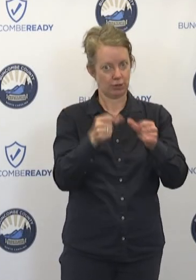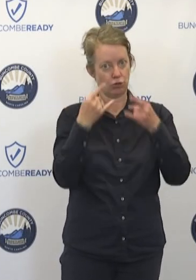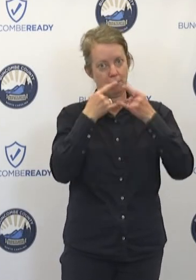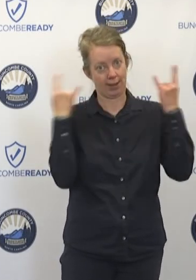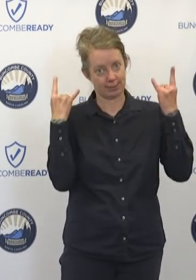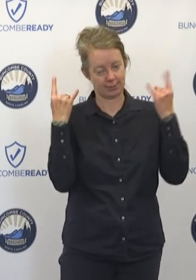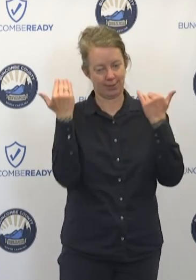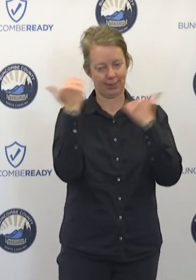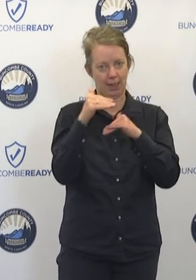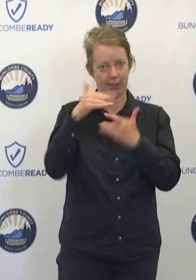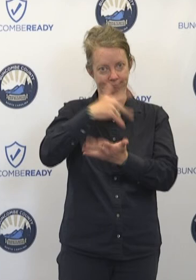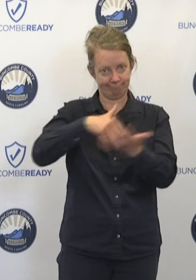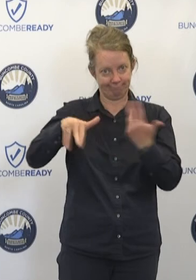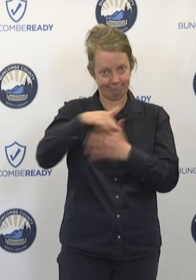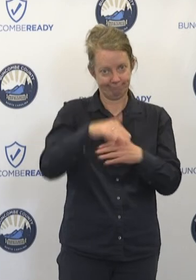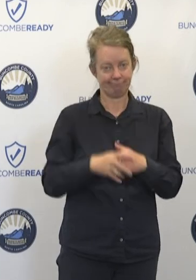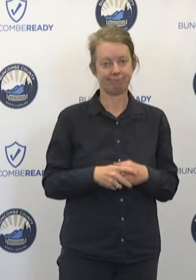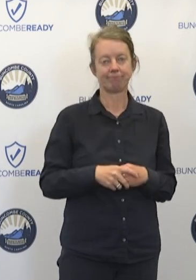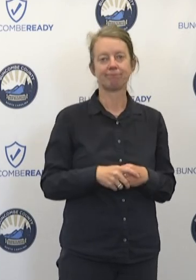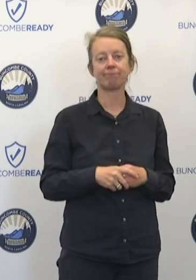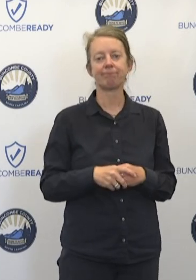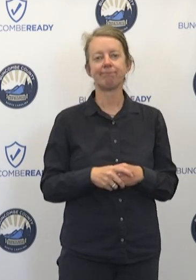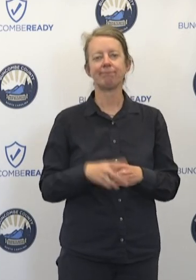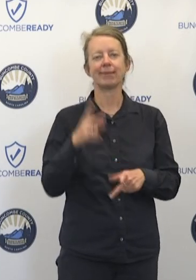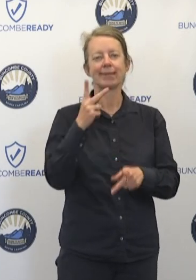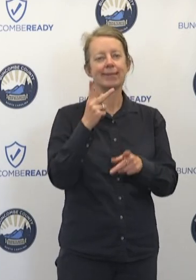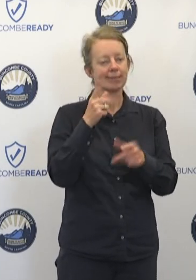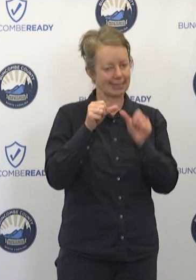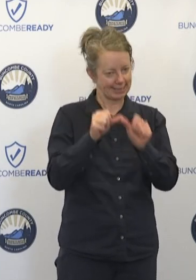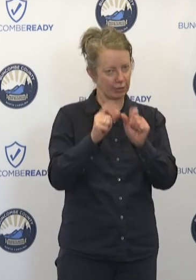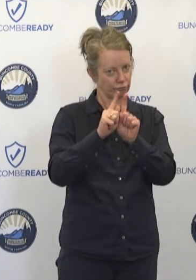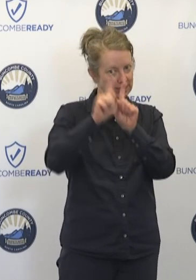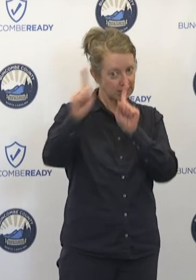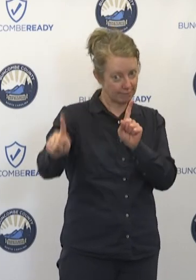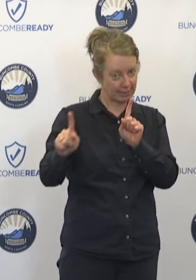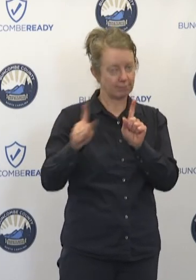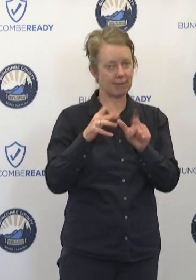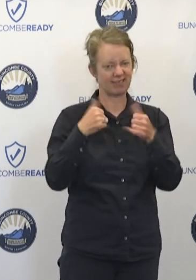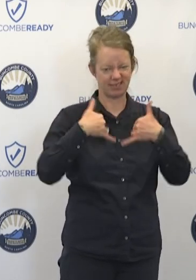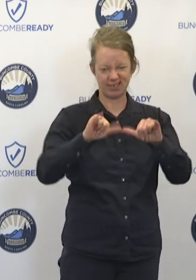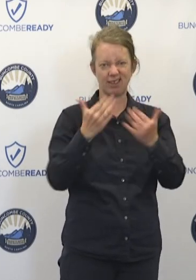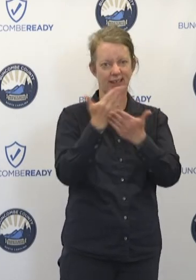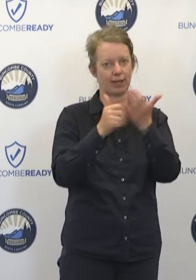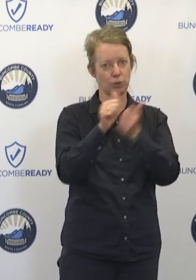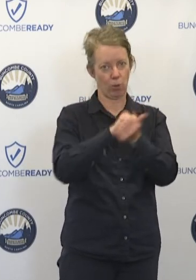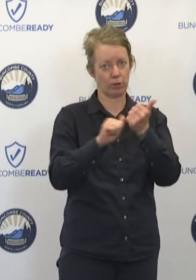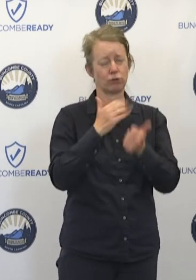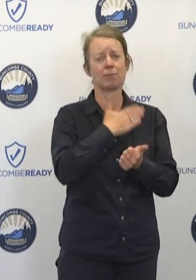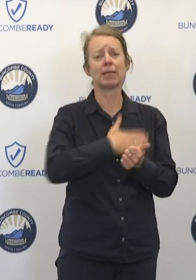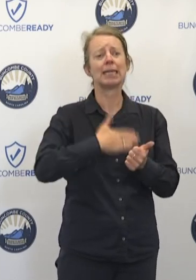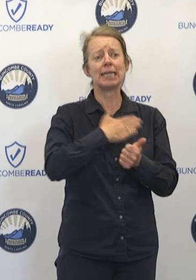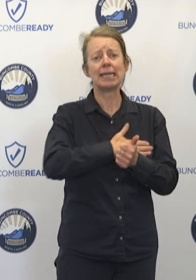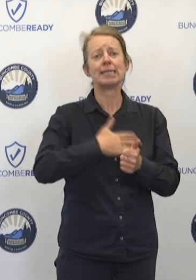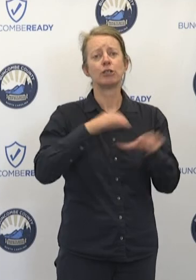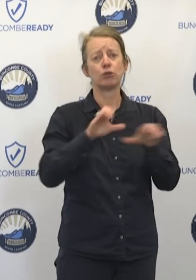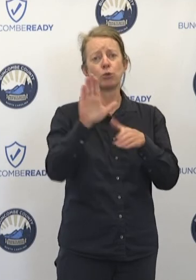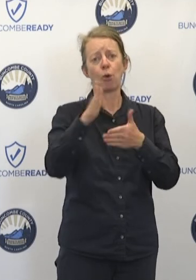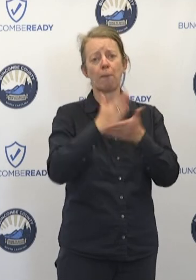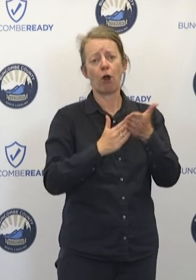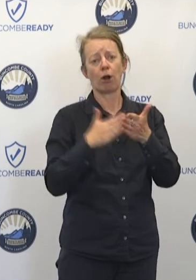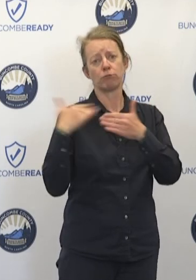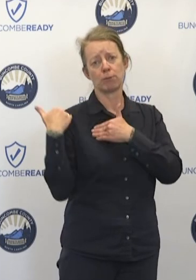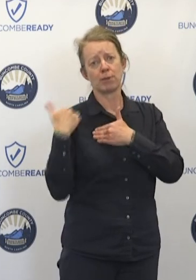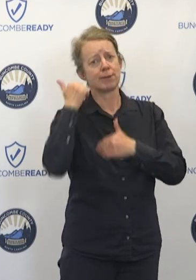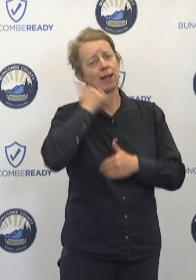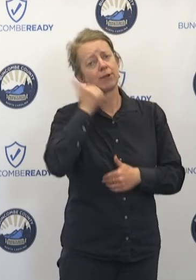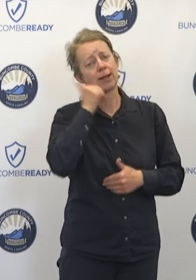limit your interactions, keep 6 feet apart, and wash your hands. Please do your part every day. Thank